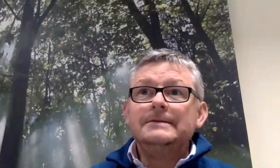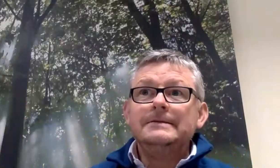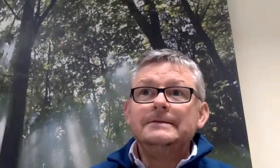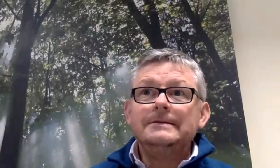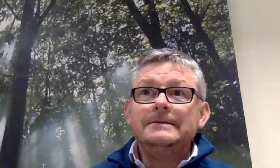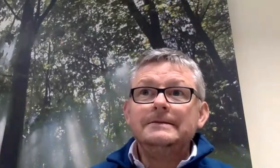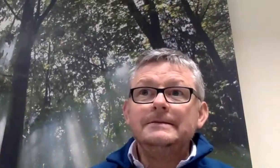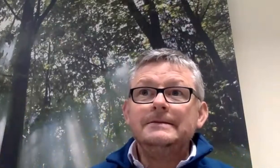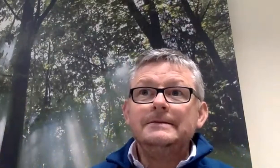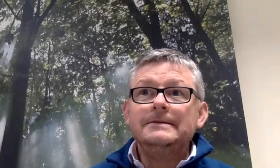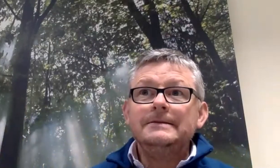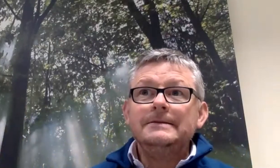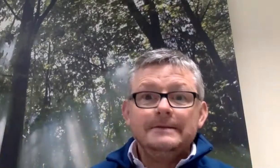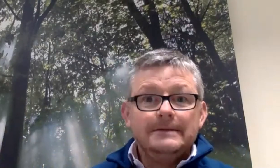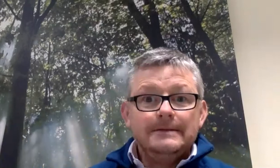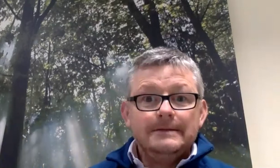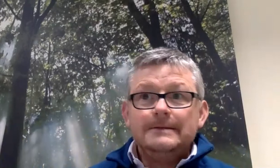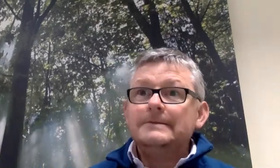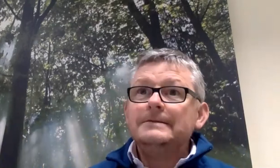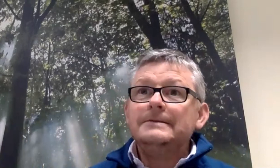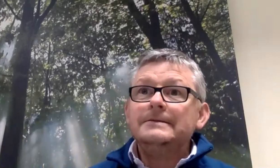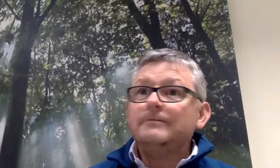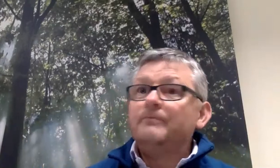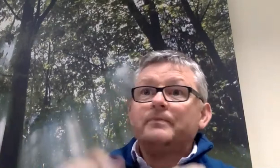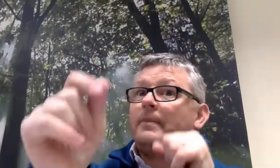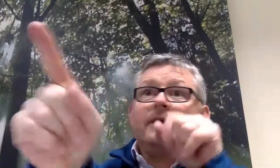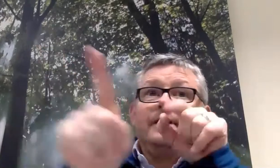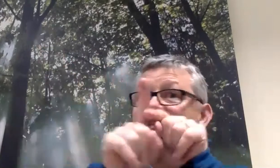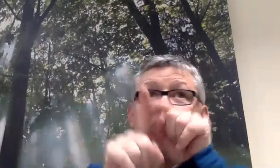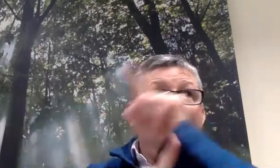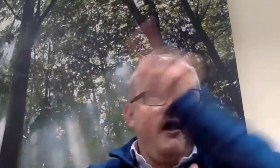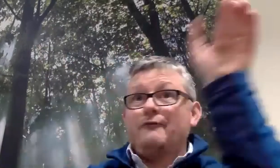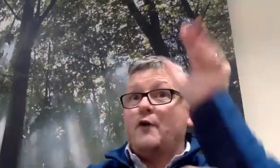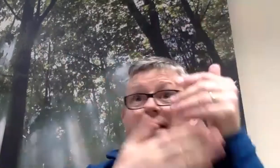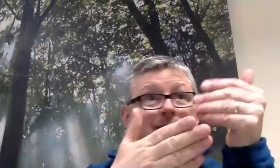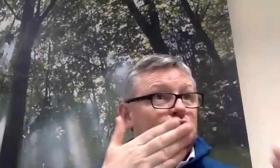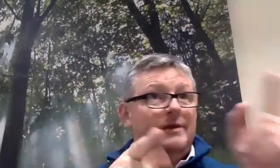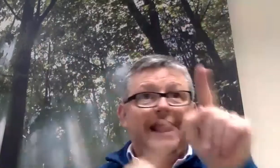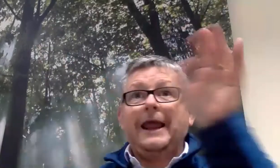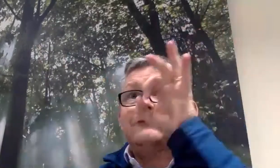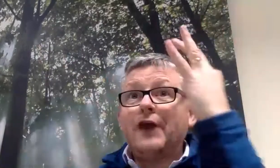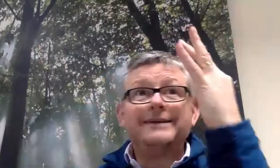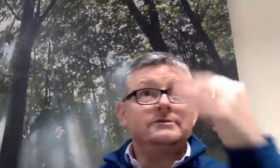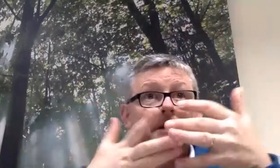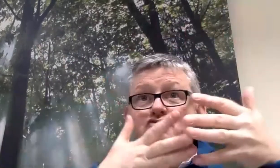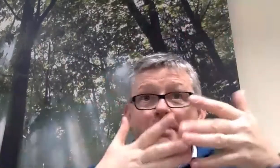for BSL users that are, or sign language users that are watching our TV programs. In many ways, it kind of